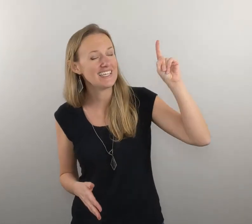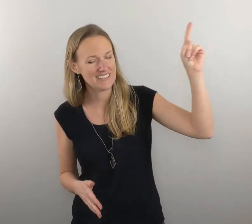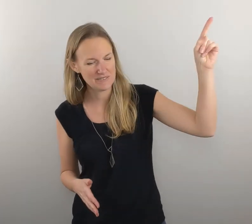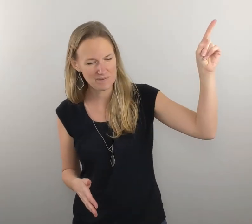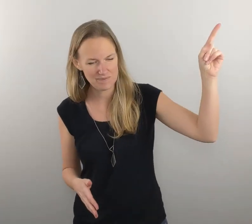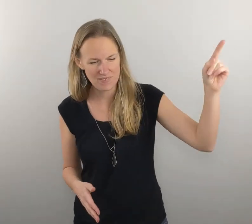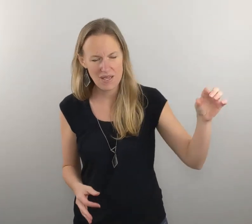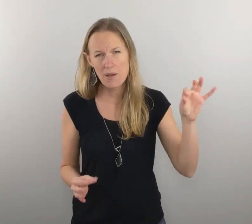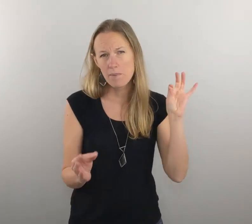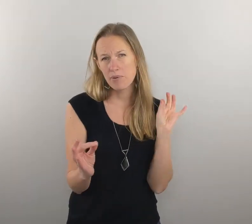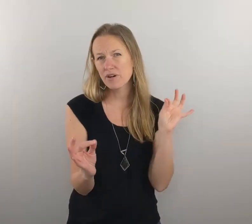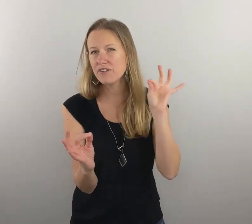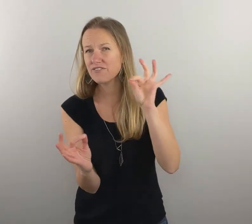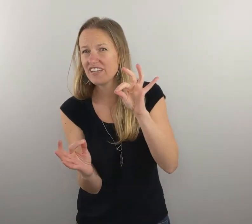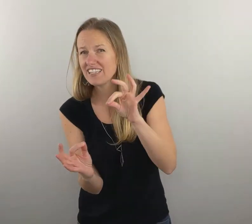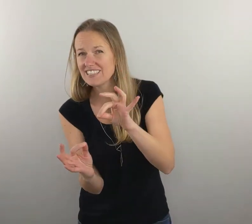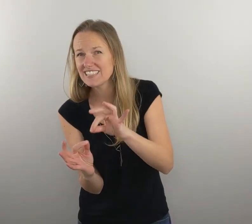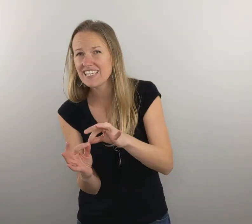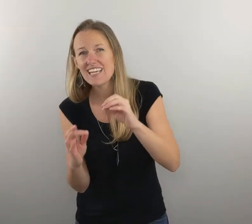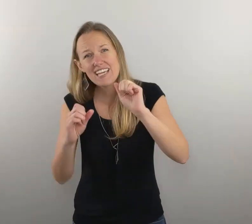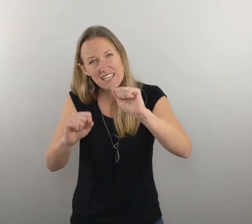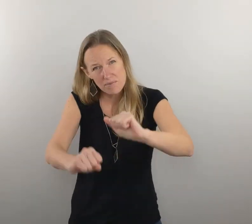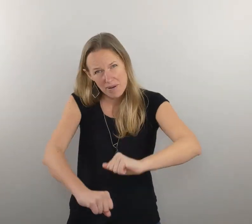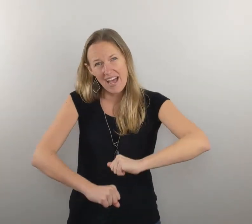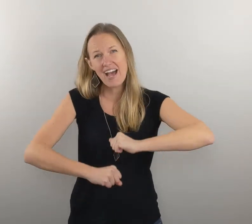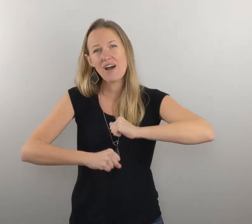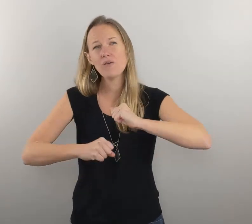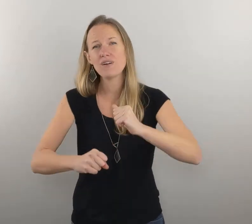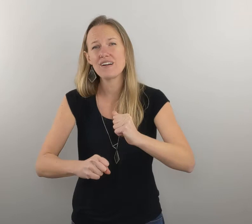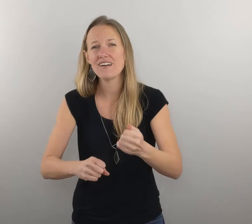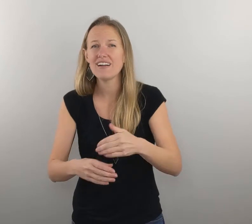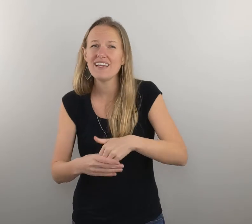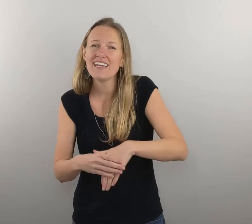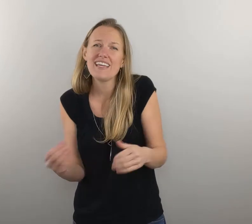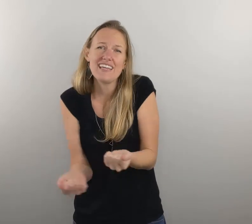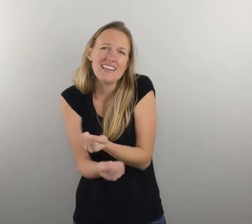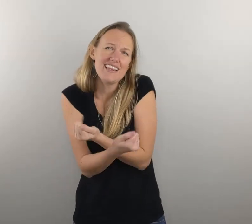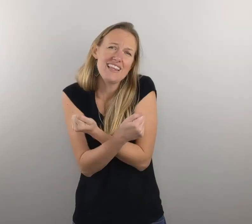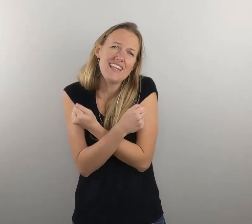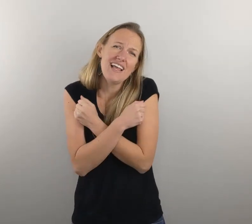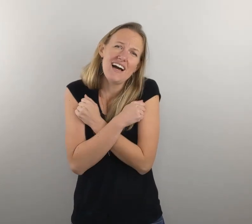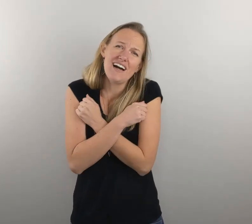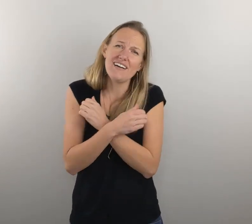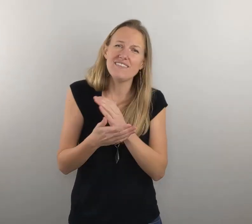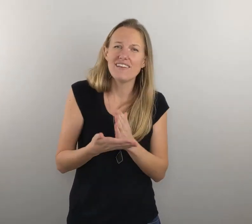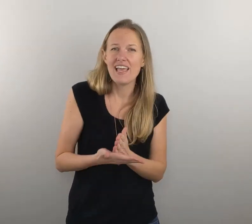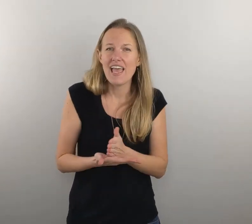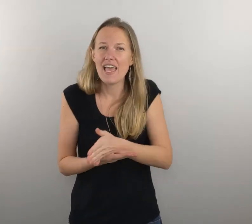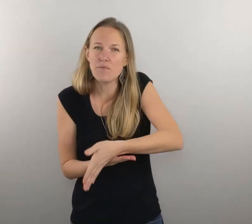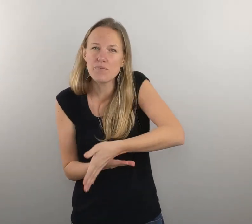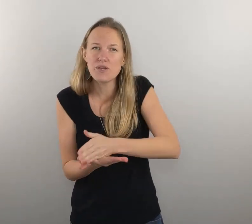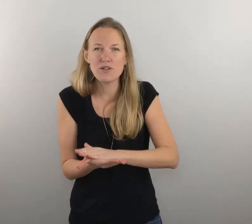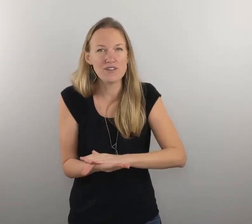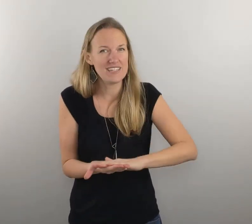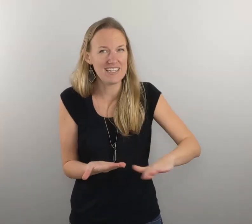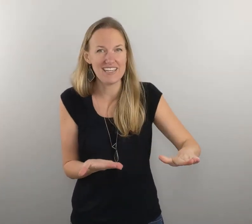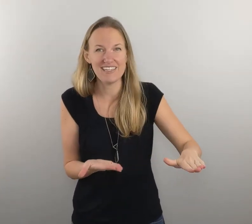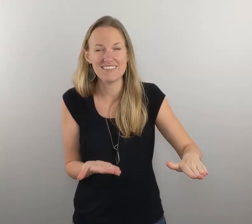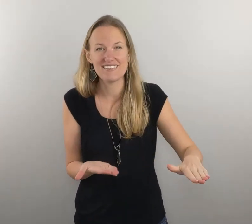thee, perfect in power, in love and purity.